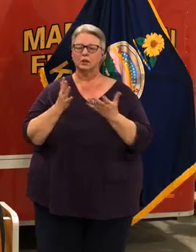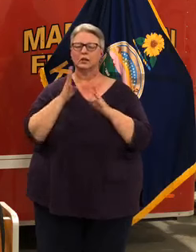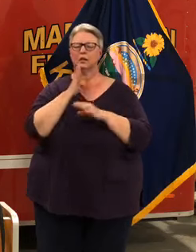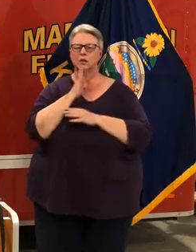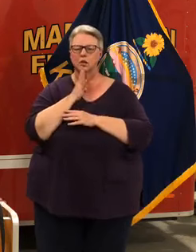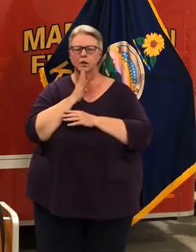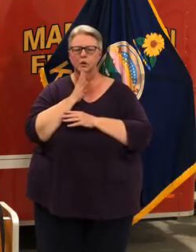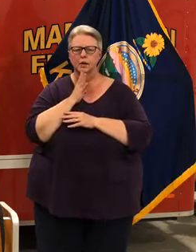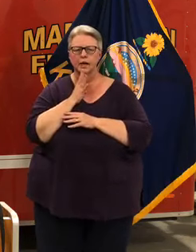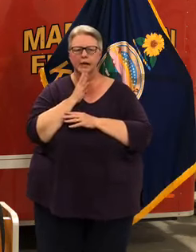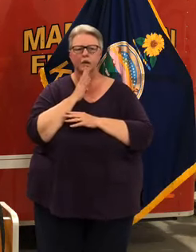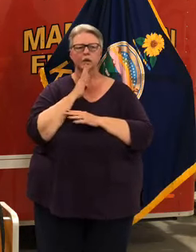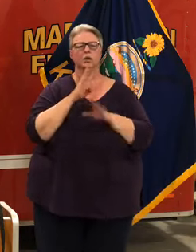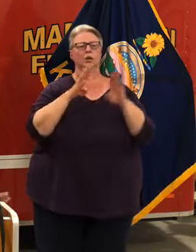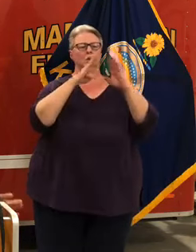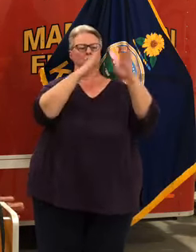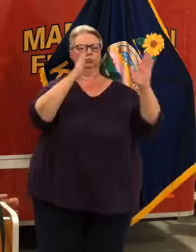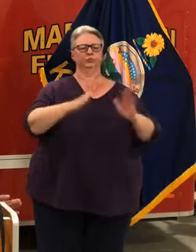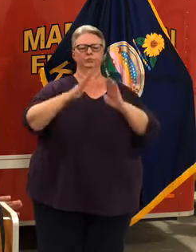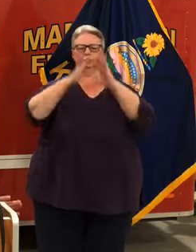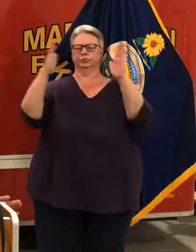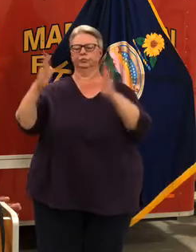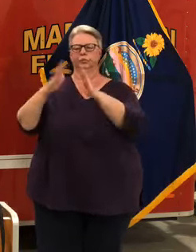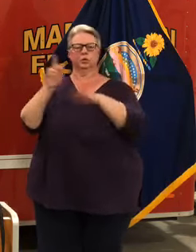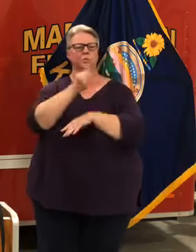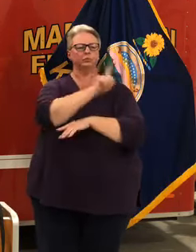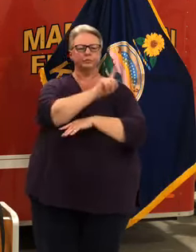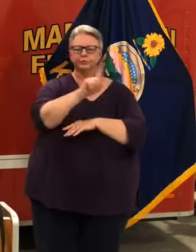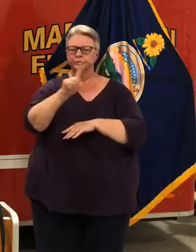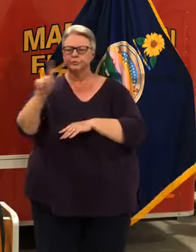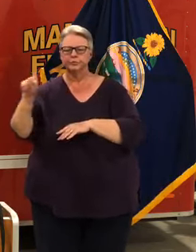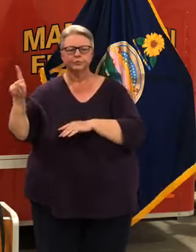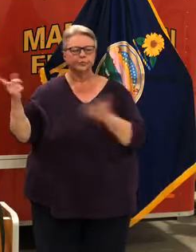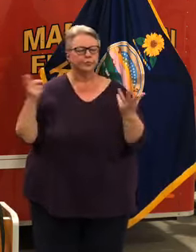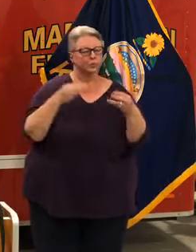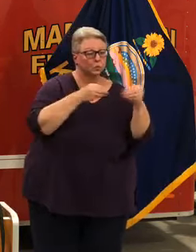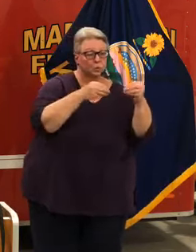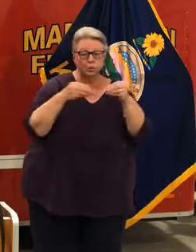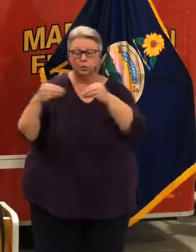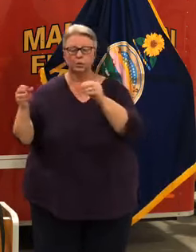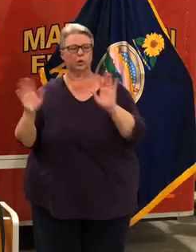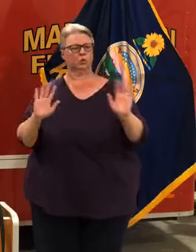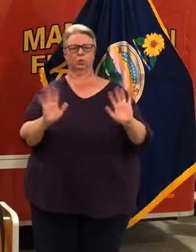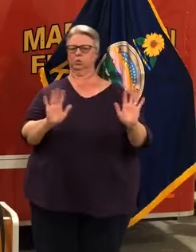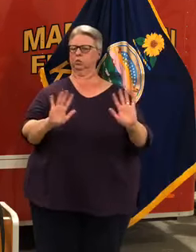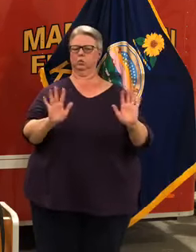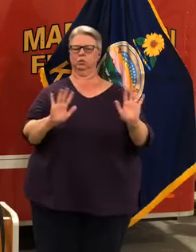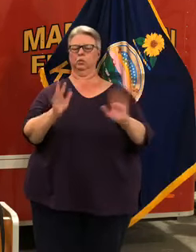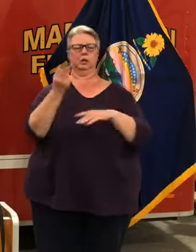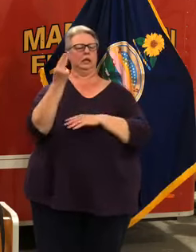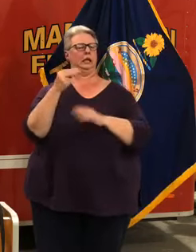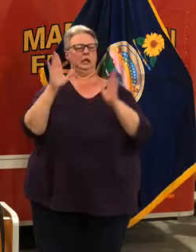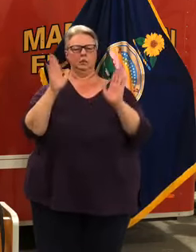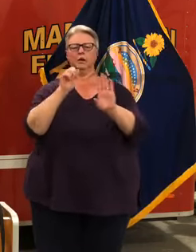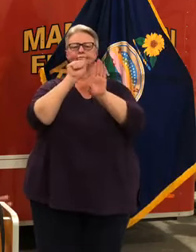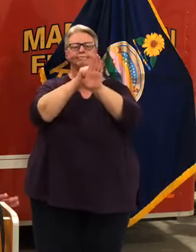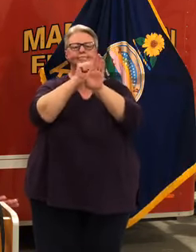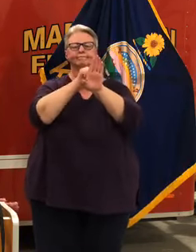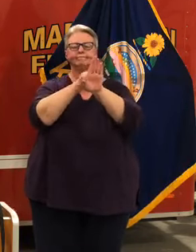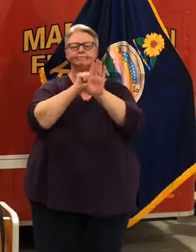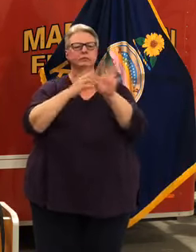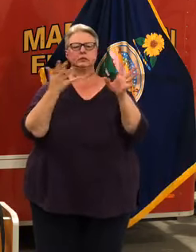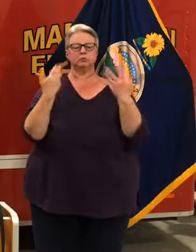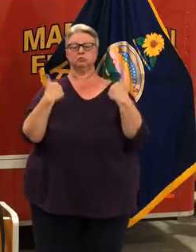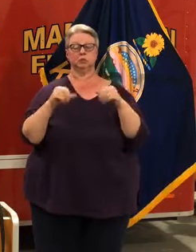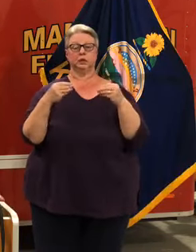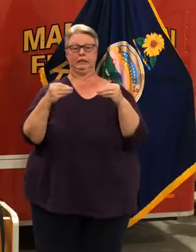for door-to-door salesmen. They have been deemed not essential. So if you get anyone coming to your doors attempting to sell